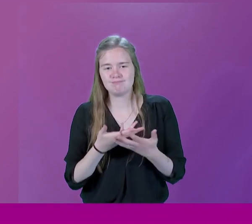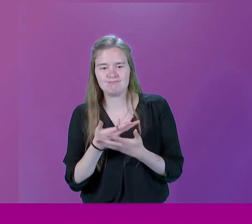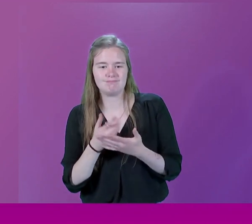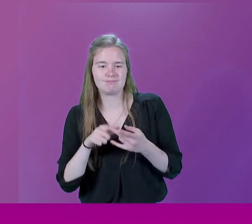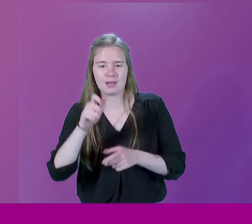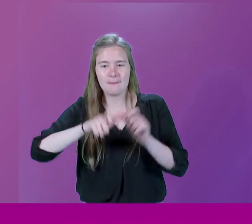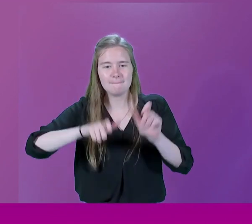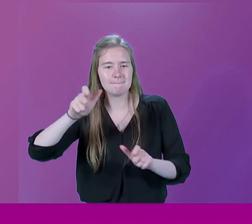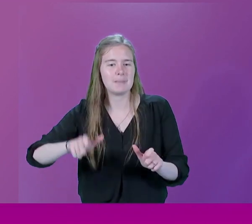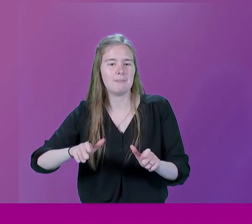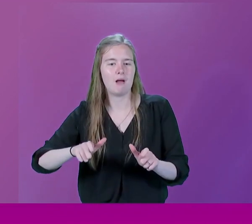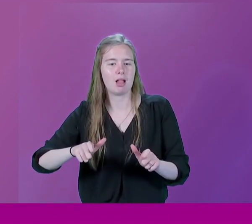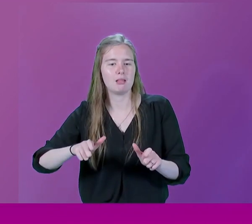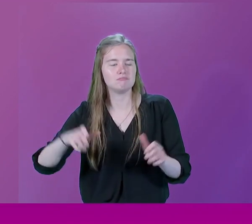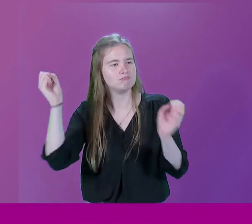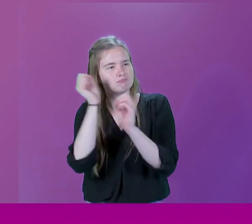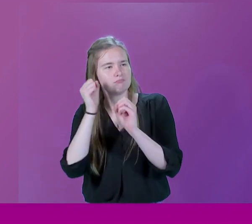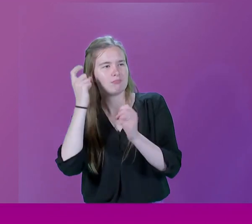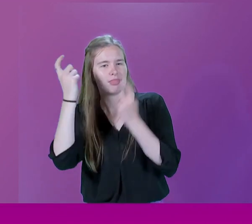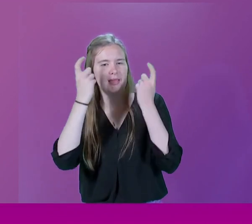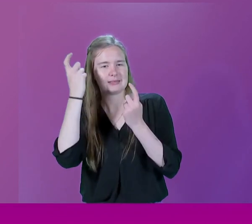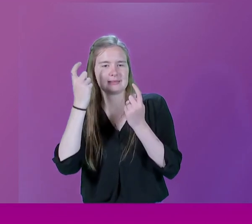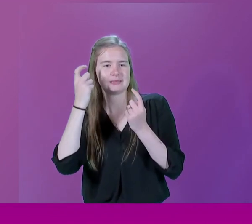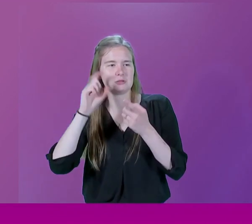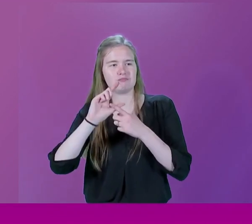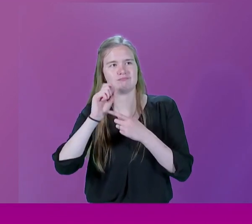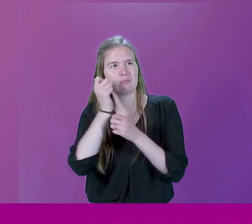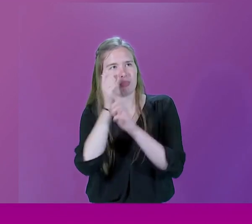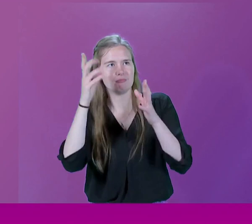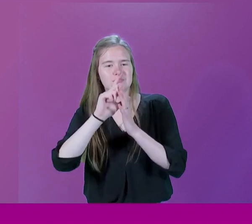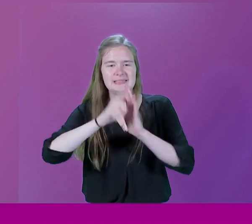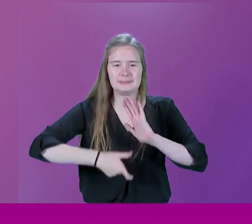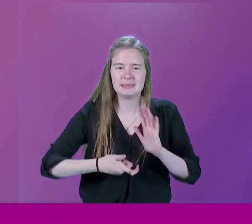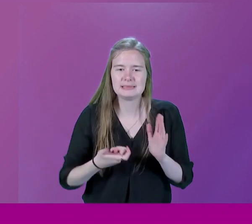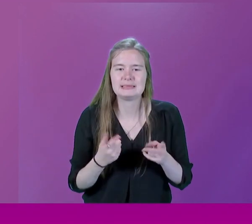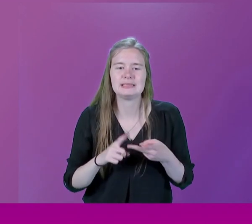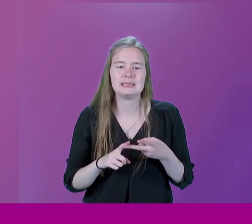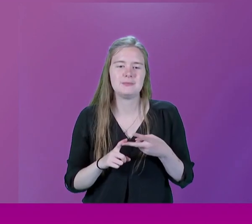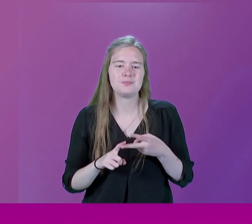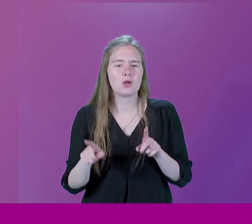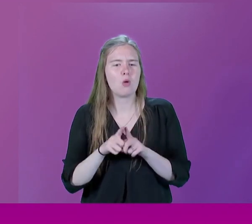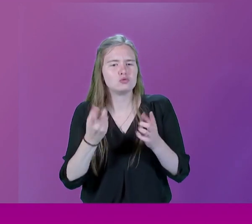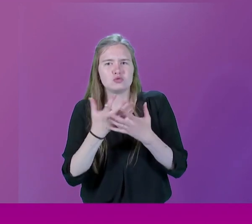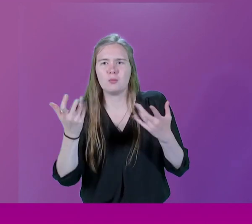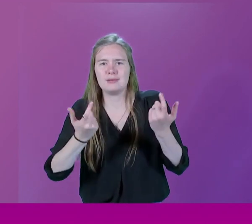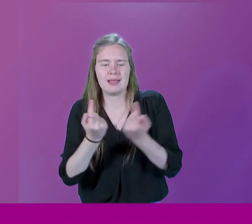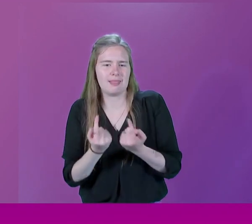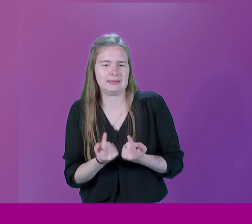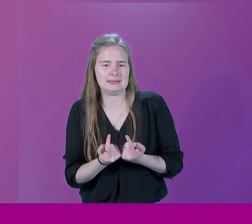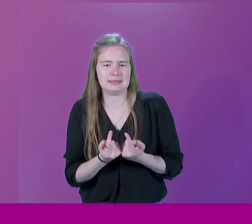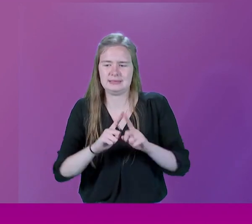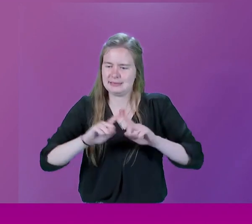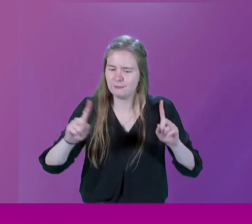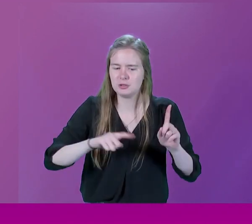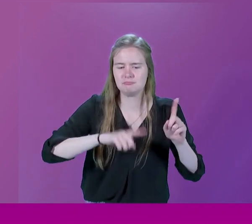talking about people's perceptions of disability. And there's all sorts of things, all sorts